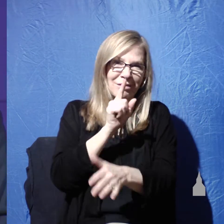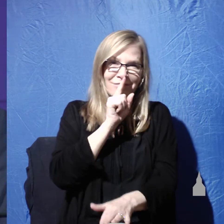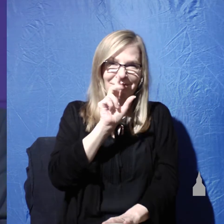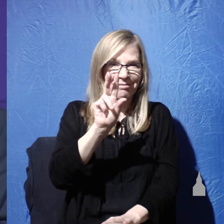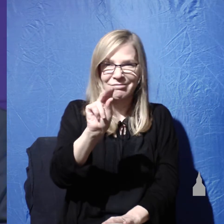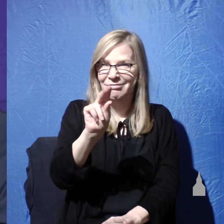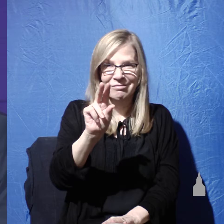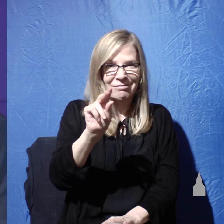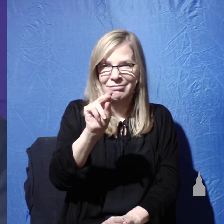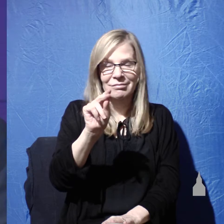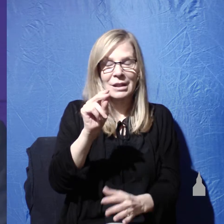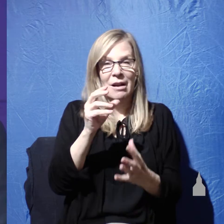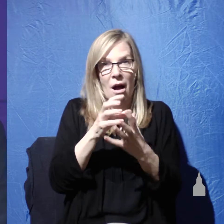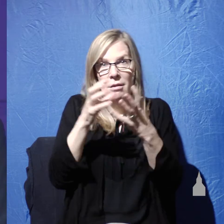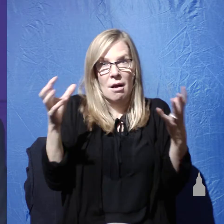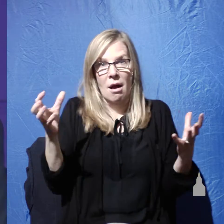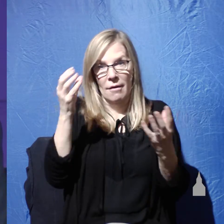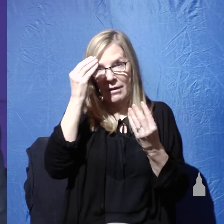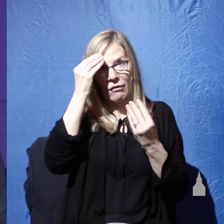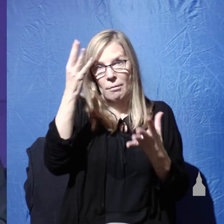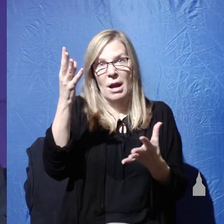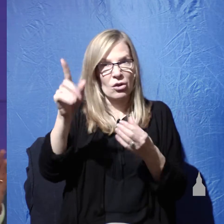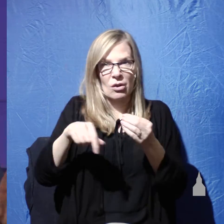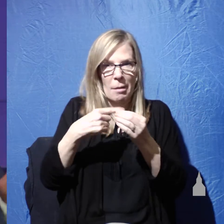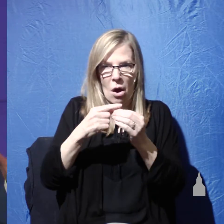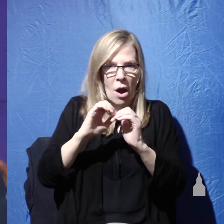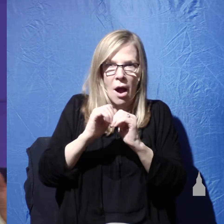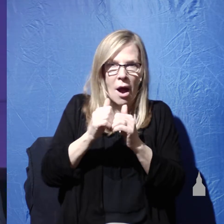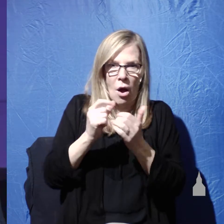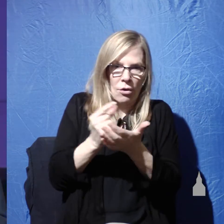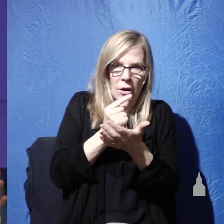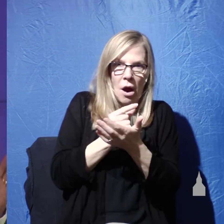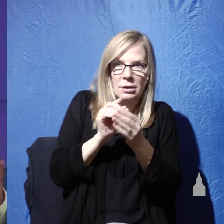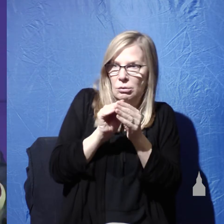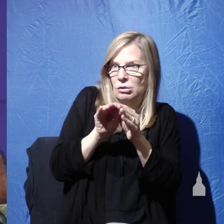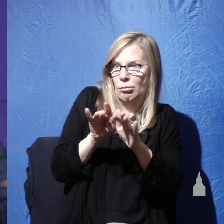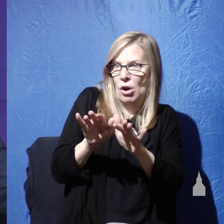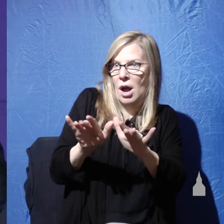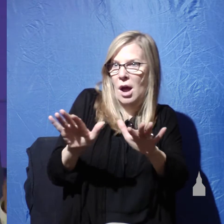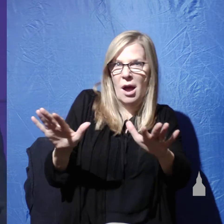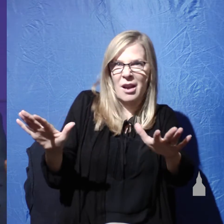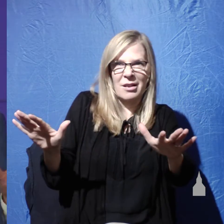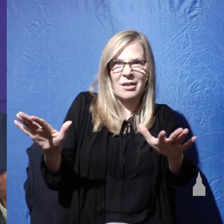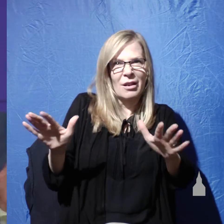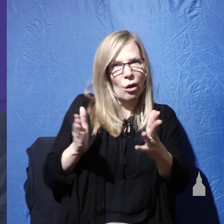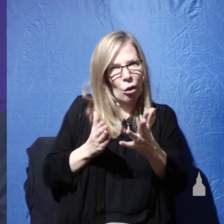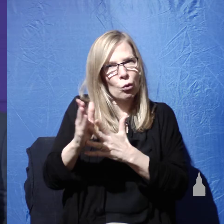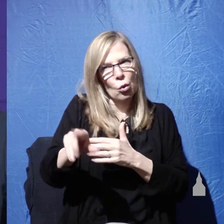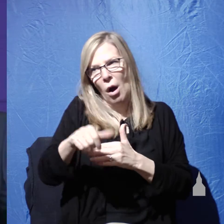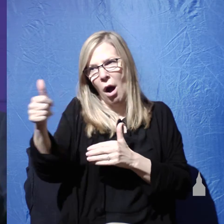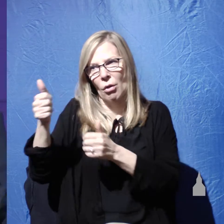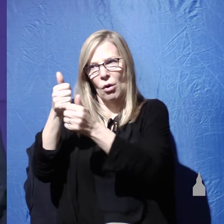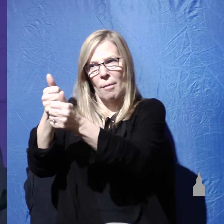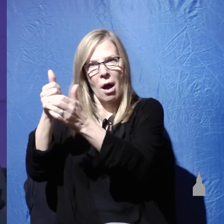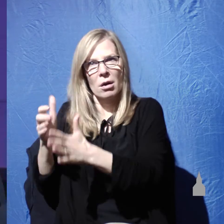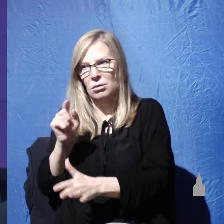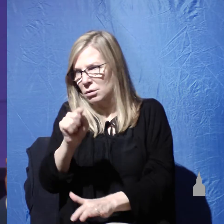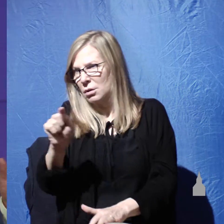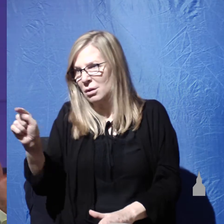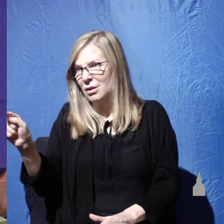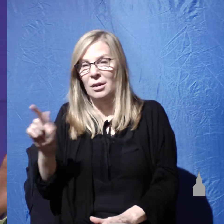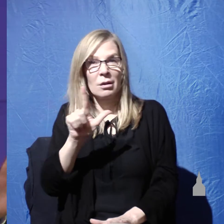say that because there is a lot of information about how the gospel spread through various other apostles that Luke never